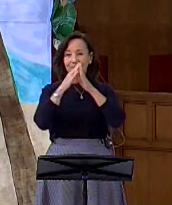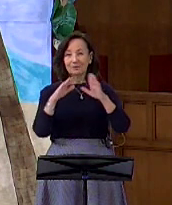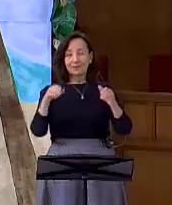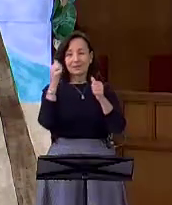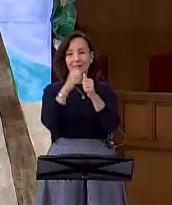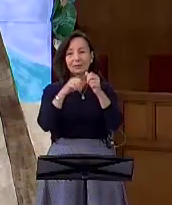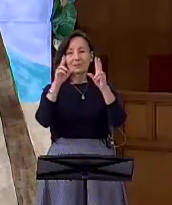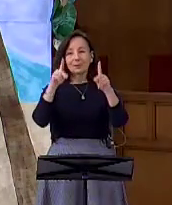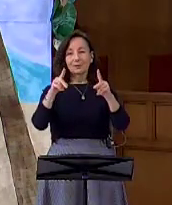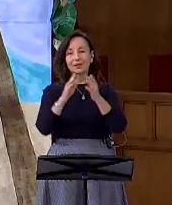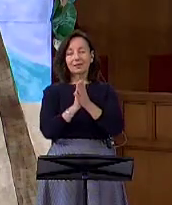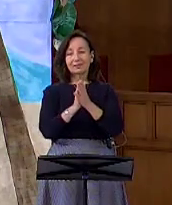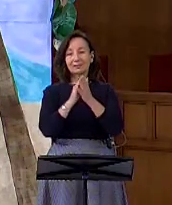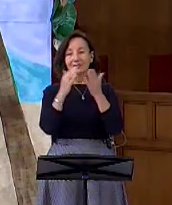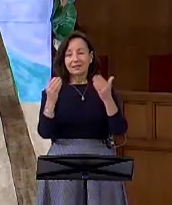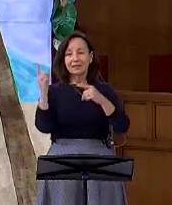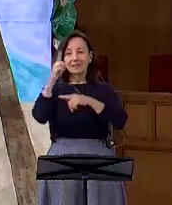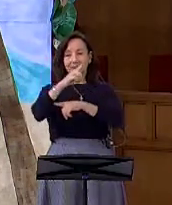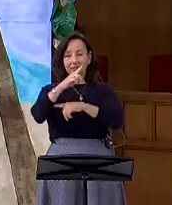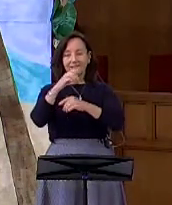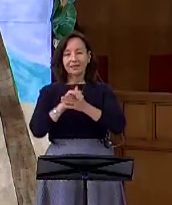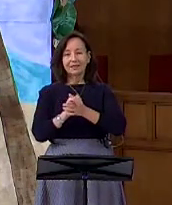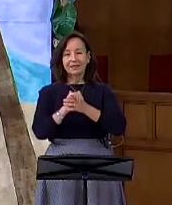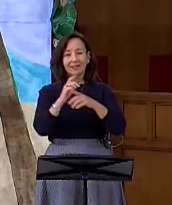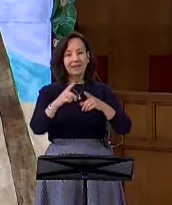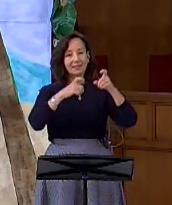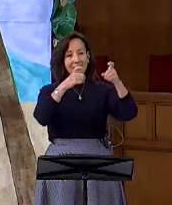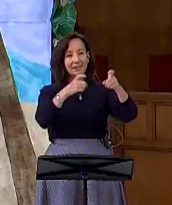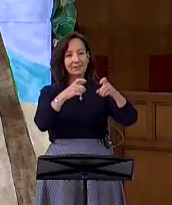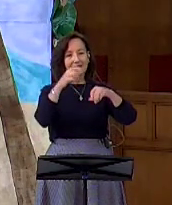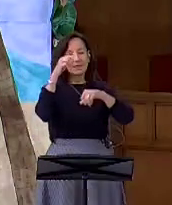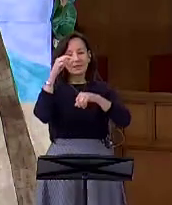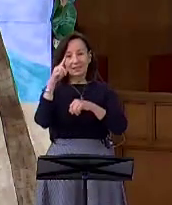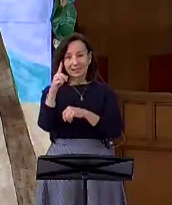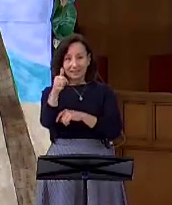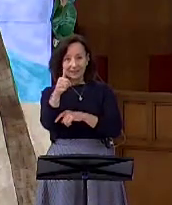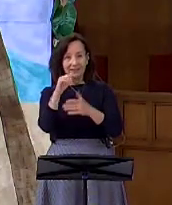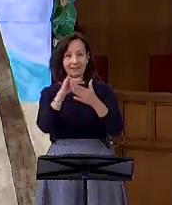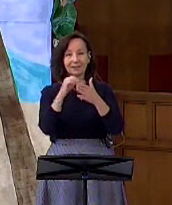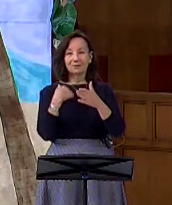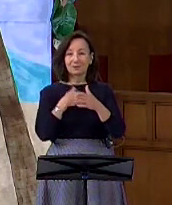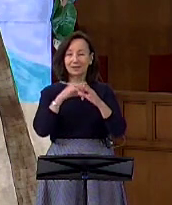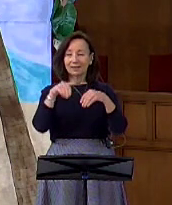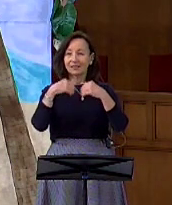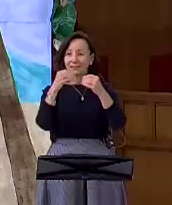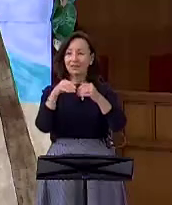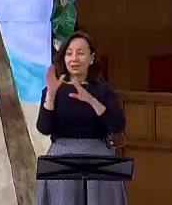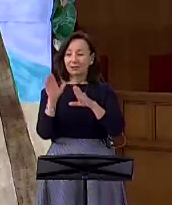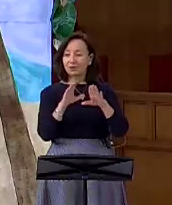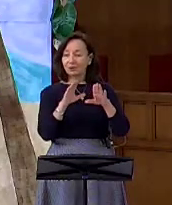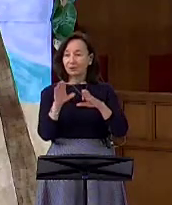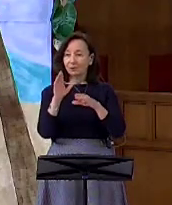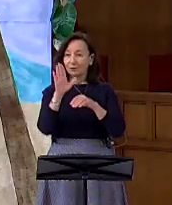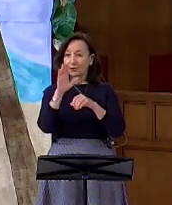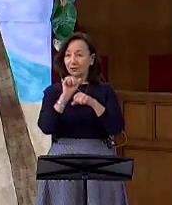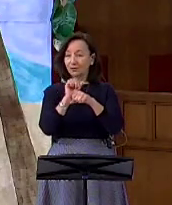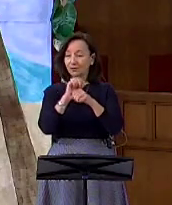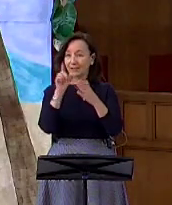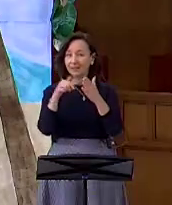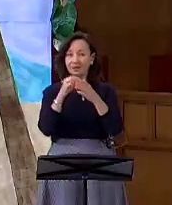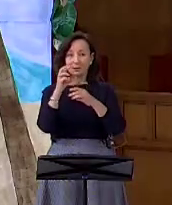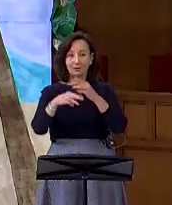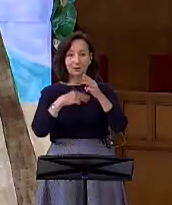one of us this day and the gifts and the tithes that we give to do your work in this world.